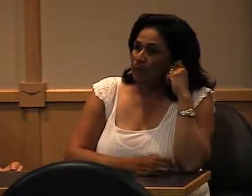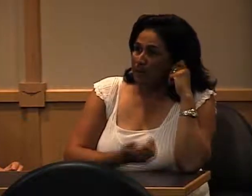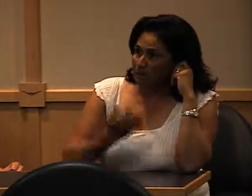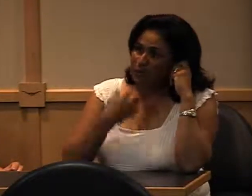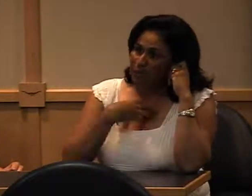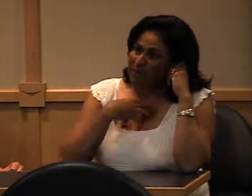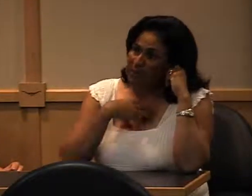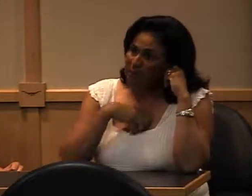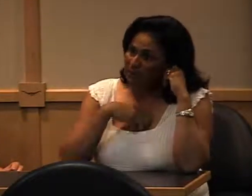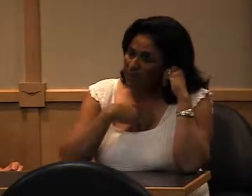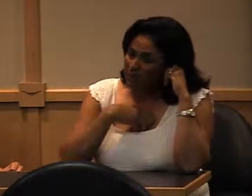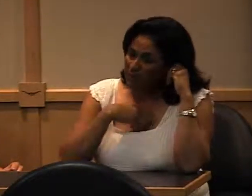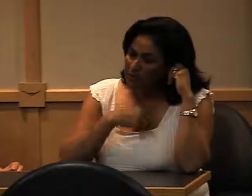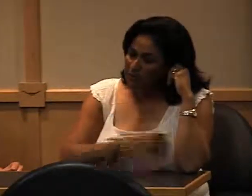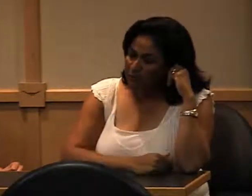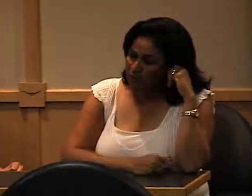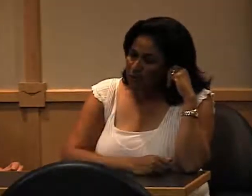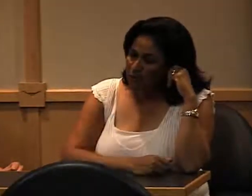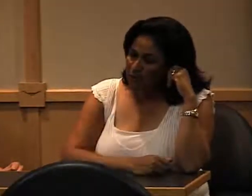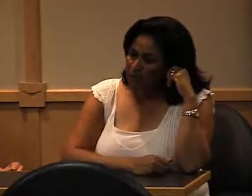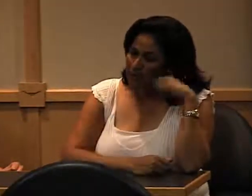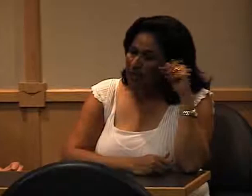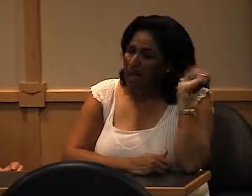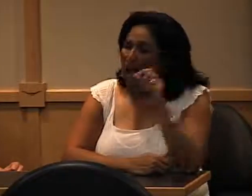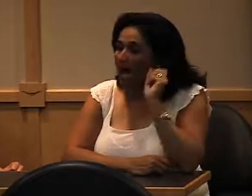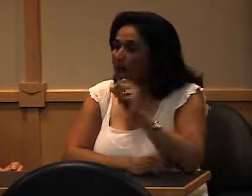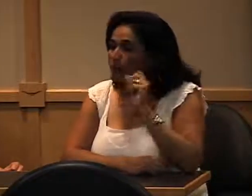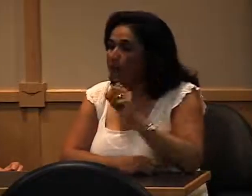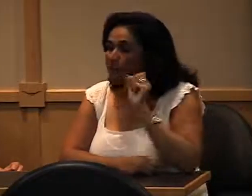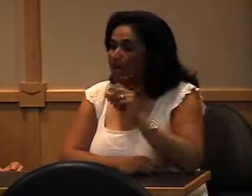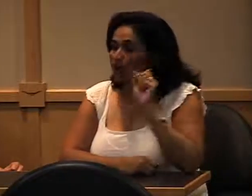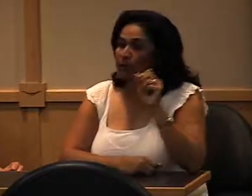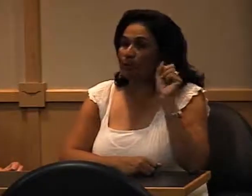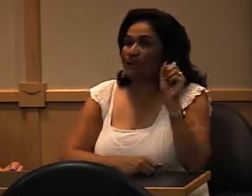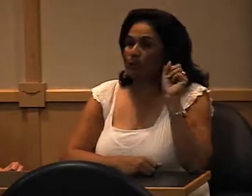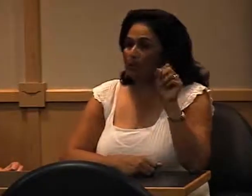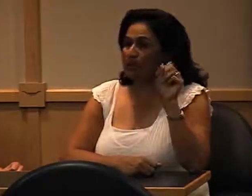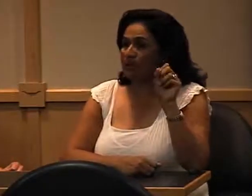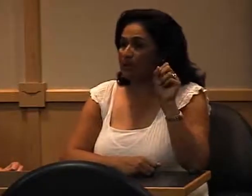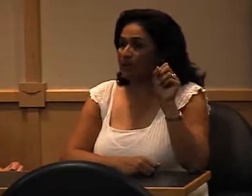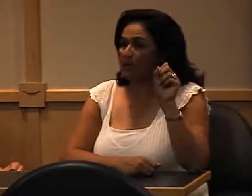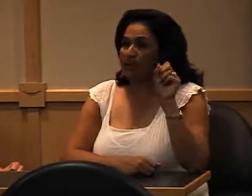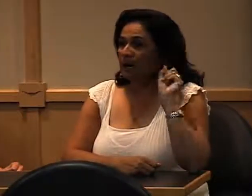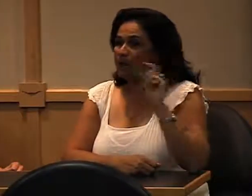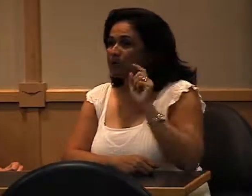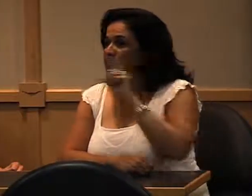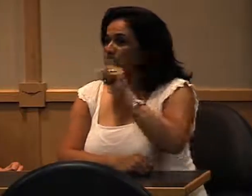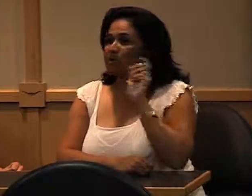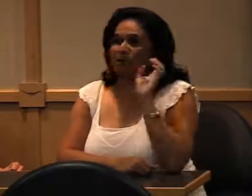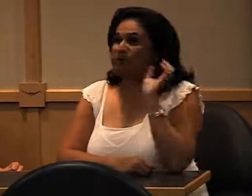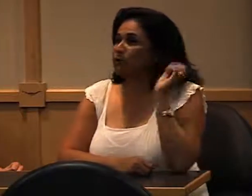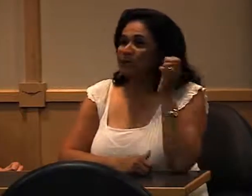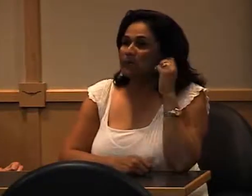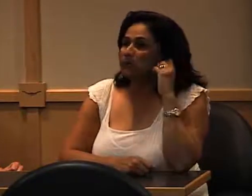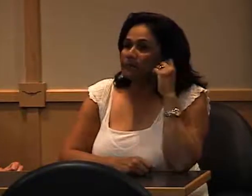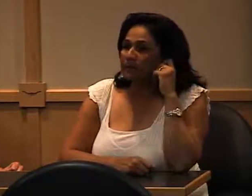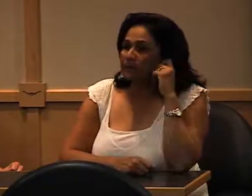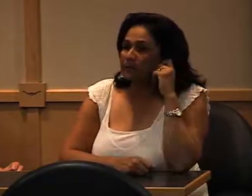and if we don't start accepting that ourselves first, how do we make other people understand, I'm just as good as you are, I'm just a little different.